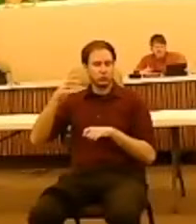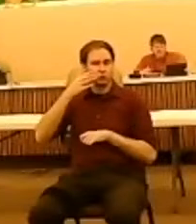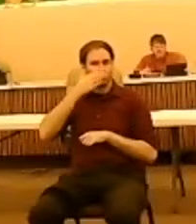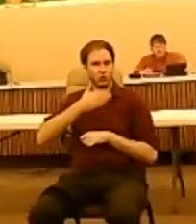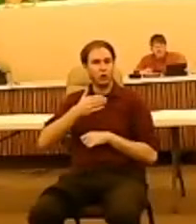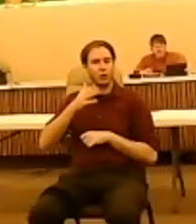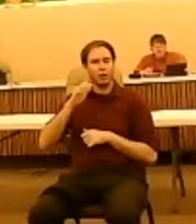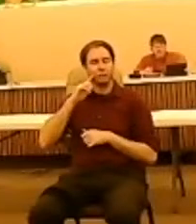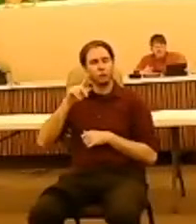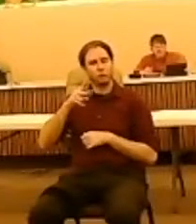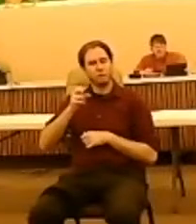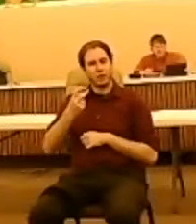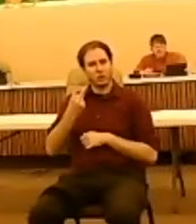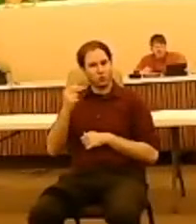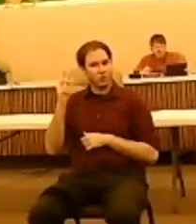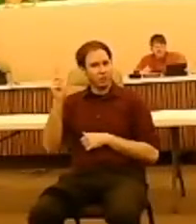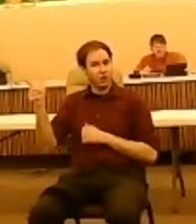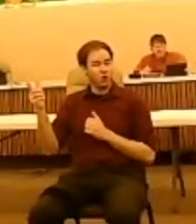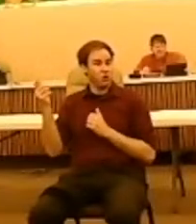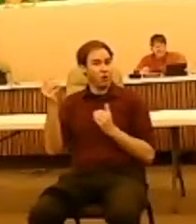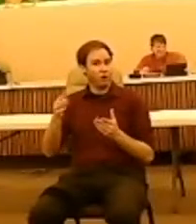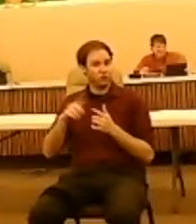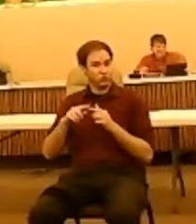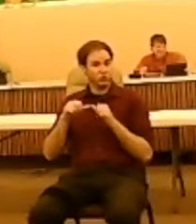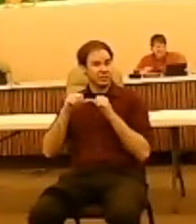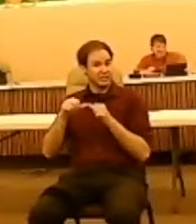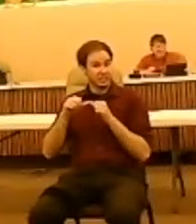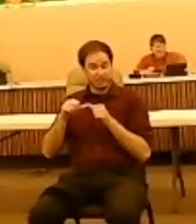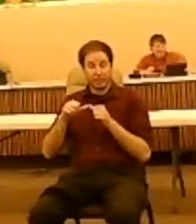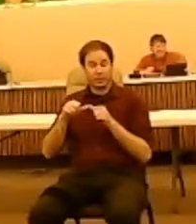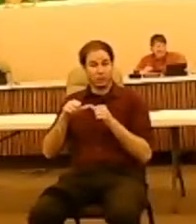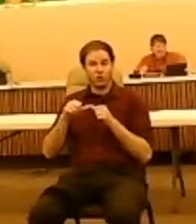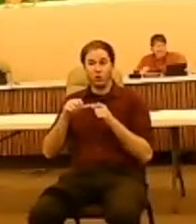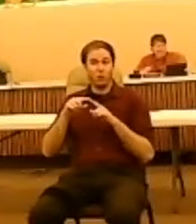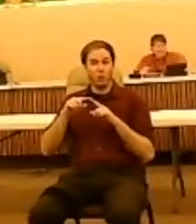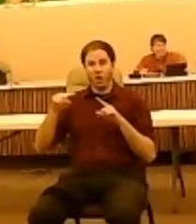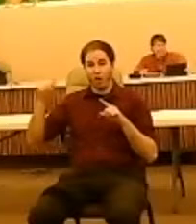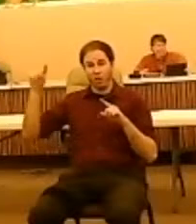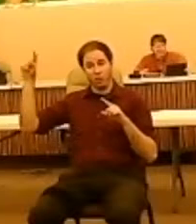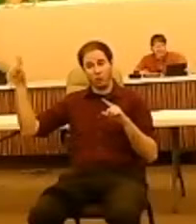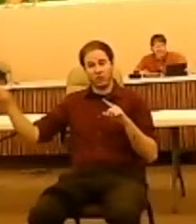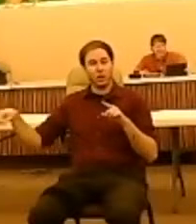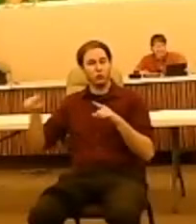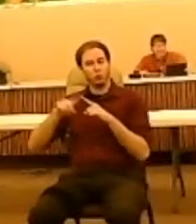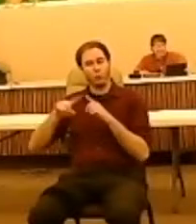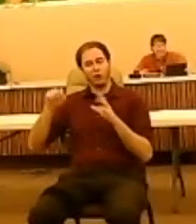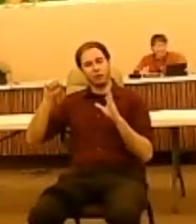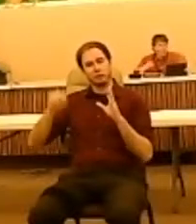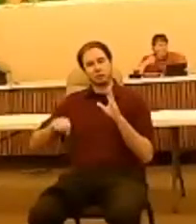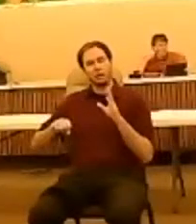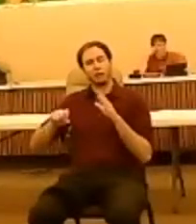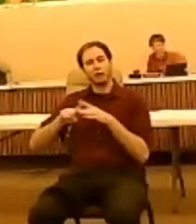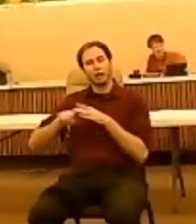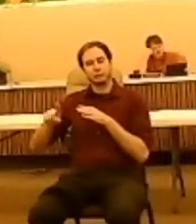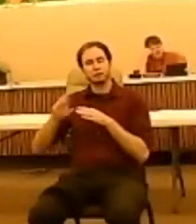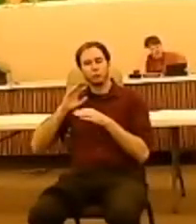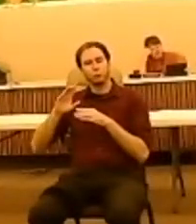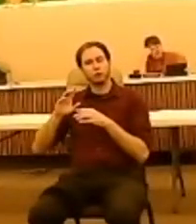later in phase 2, they've even offered to continue it all the way down to where the southern exit meets East River Road.